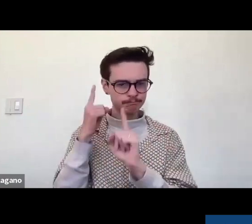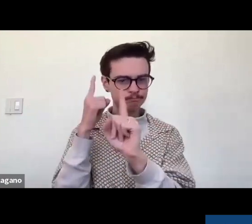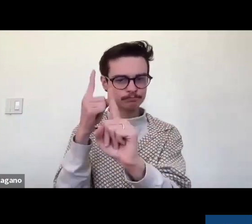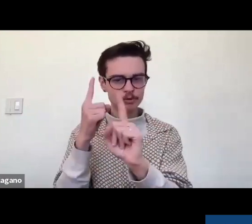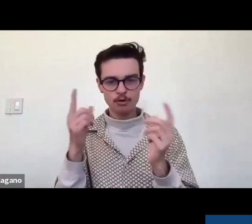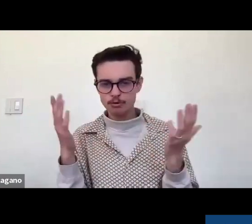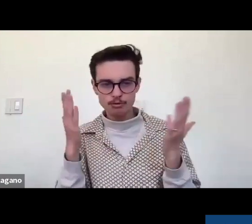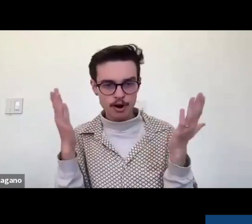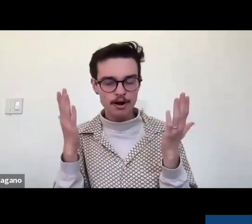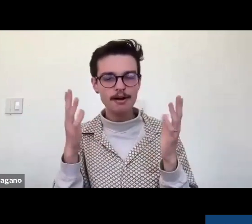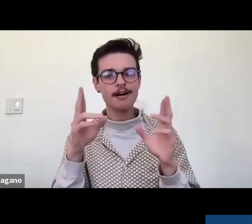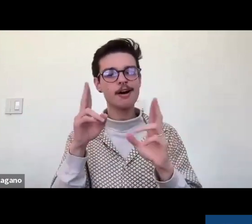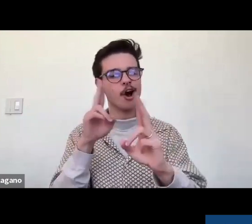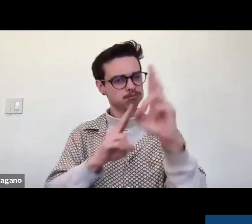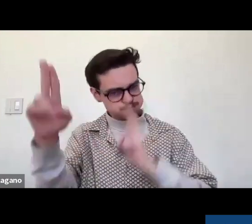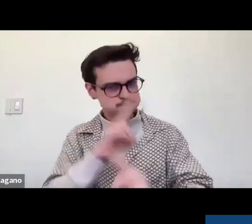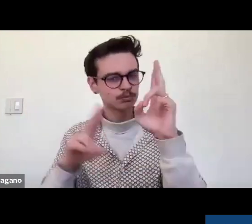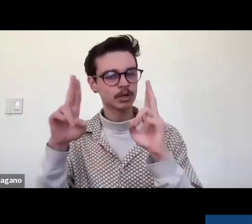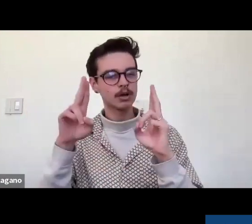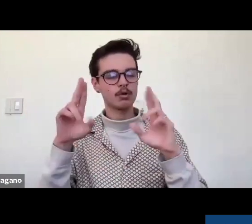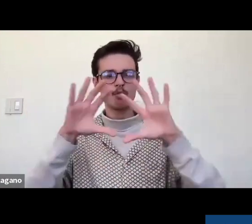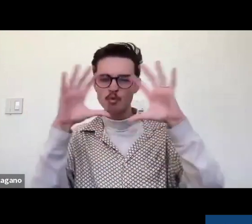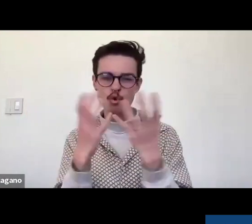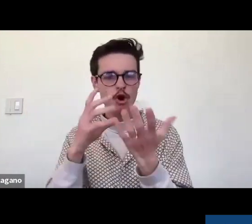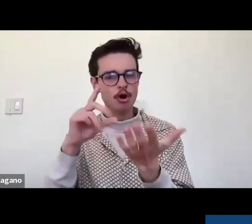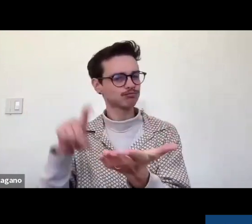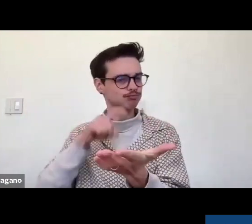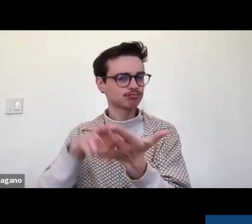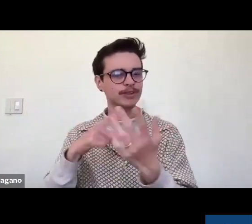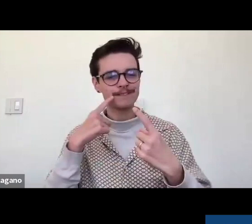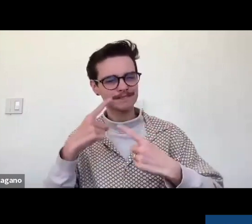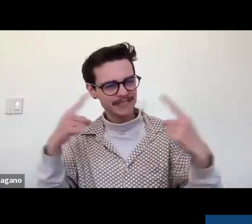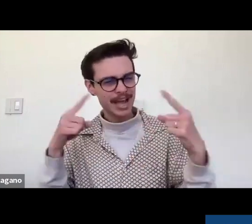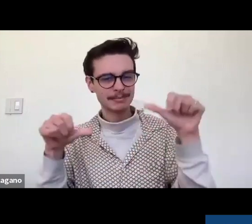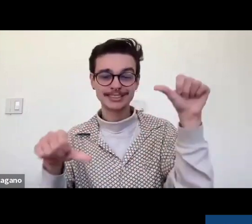Today's lecture series aims to honor world-renowned scientists